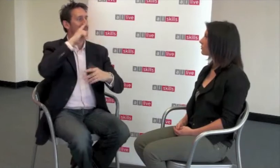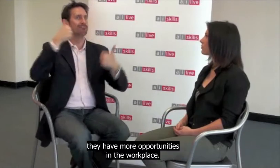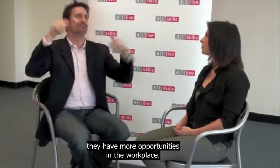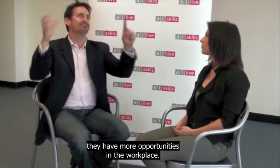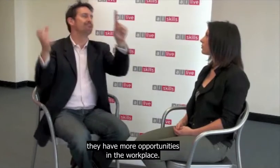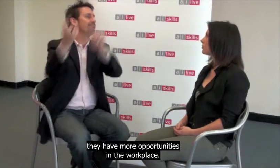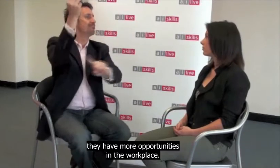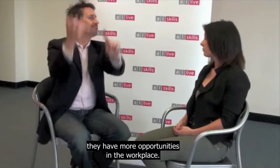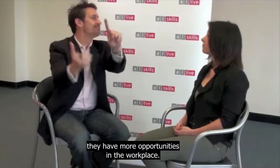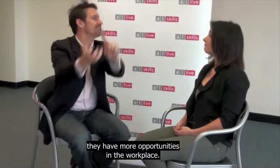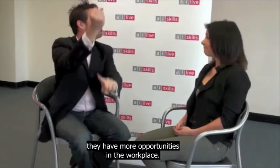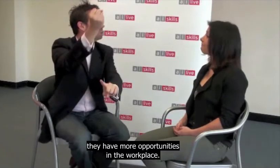have more opportunities in the workplace.